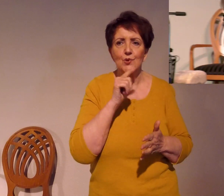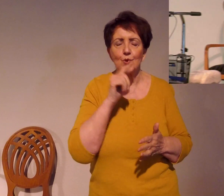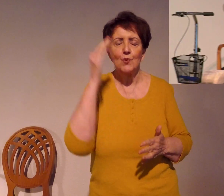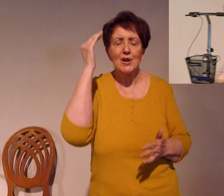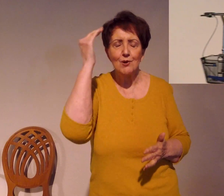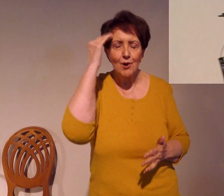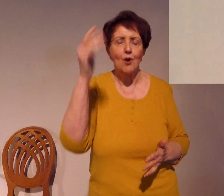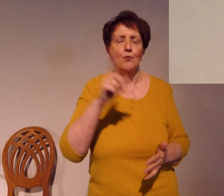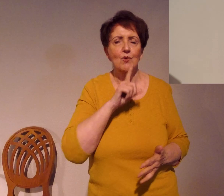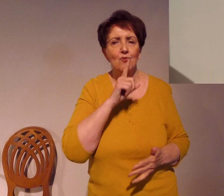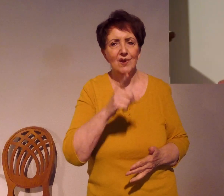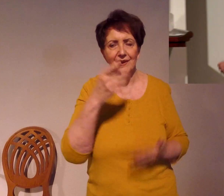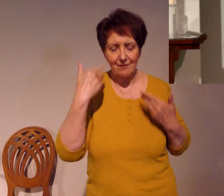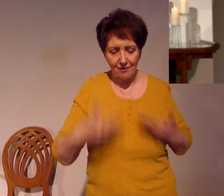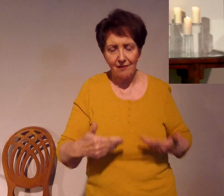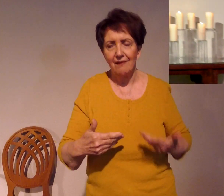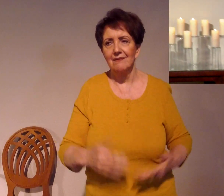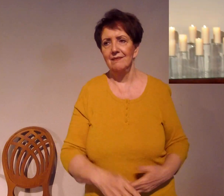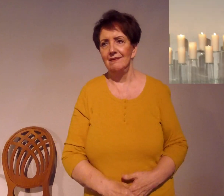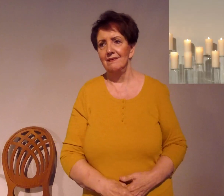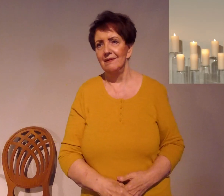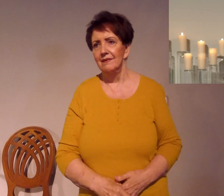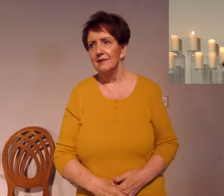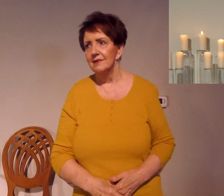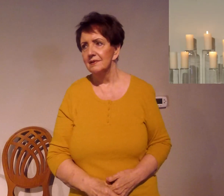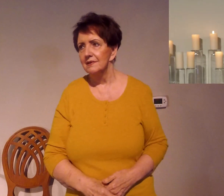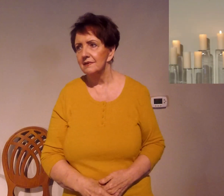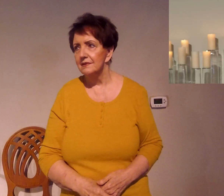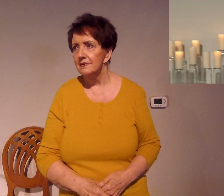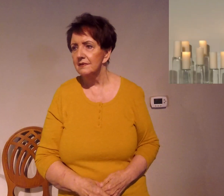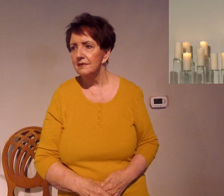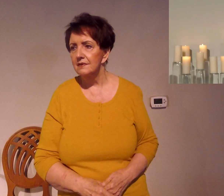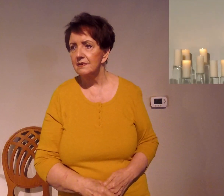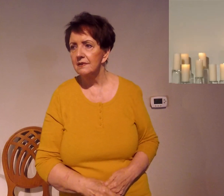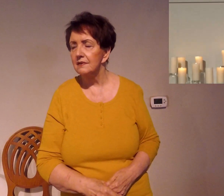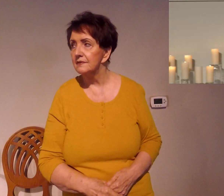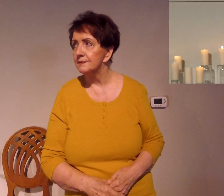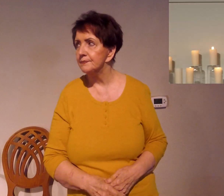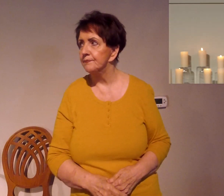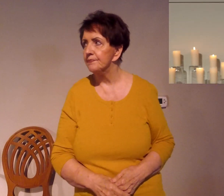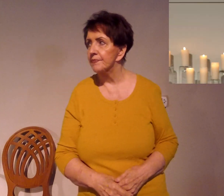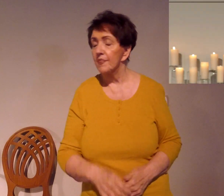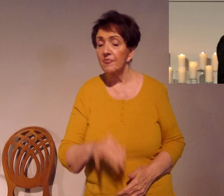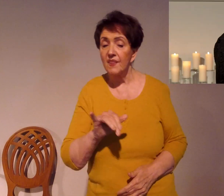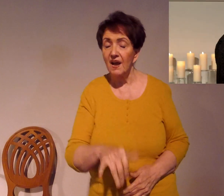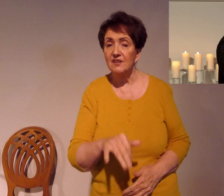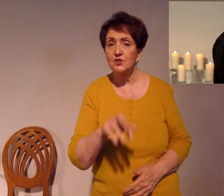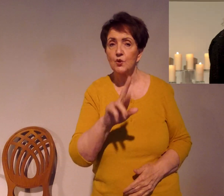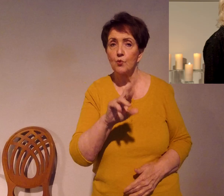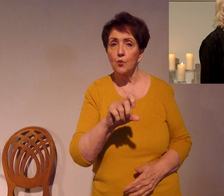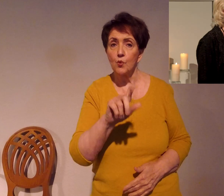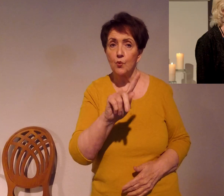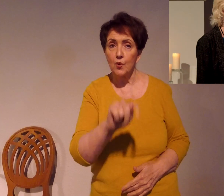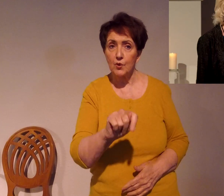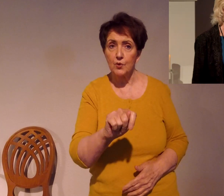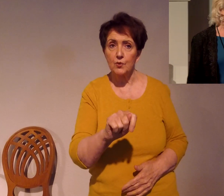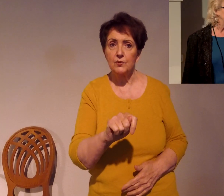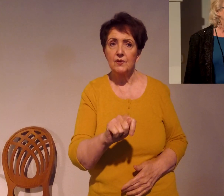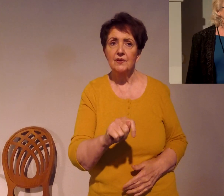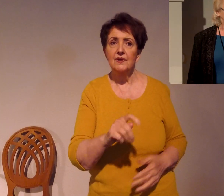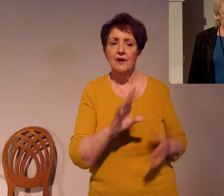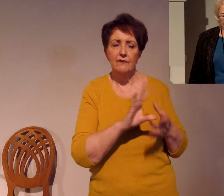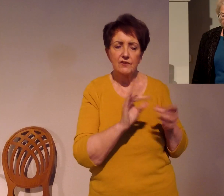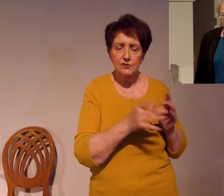we truly are. So this is the root of this particular